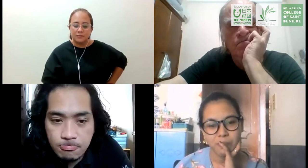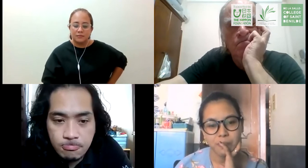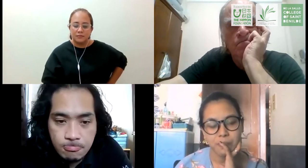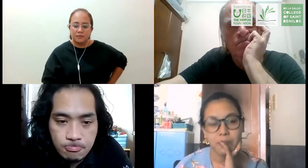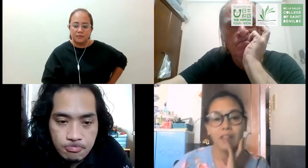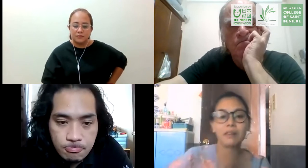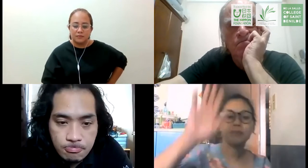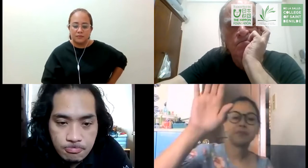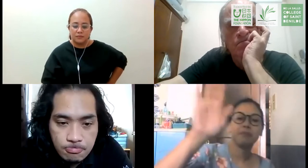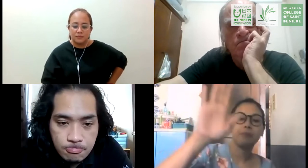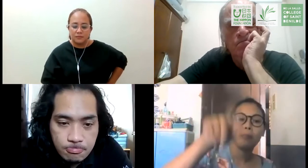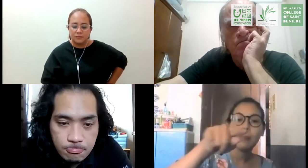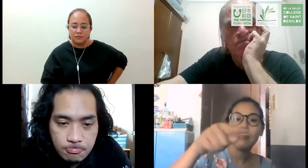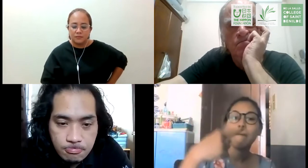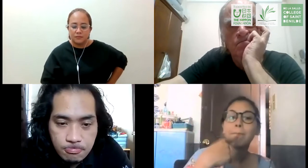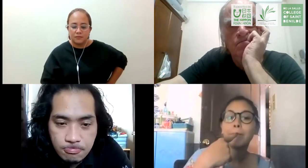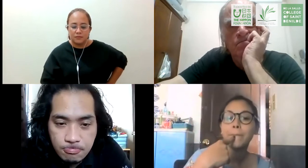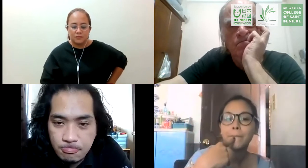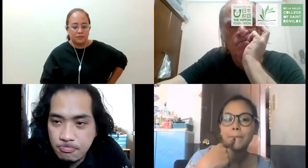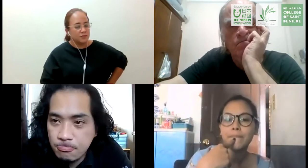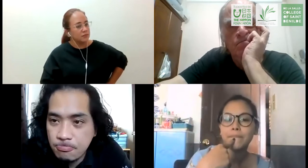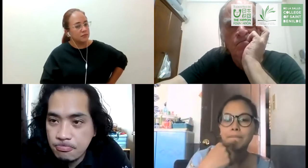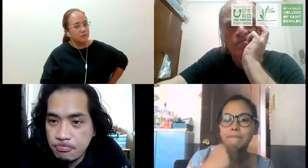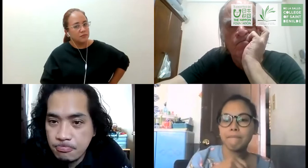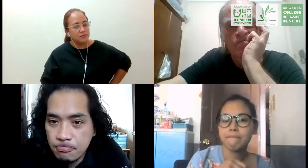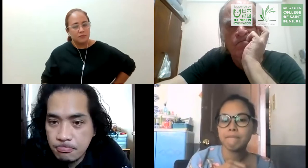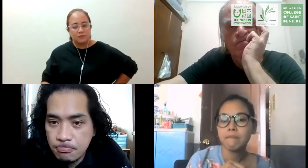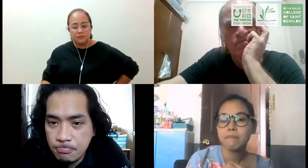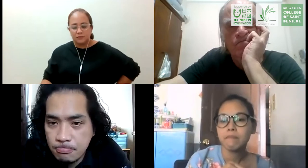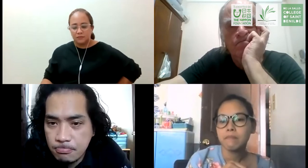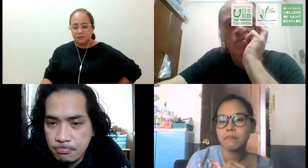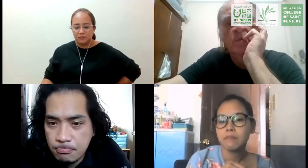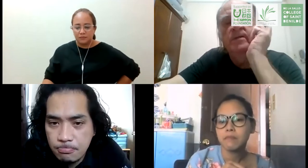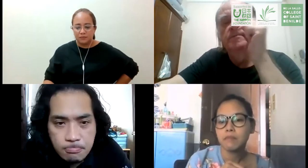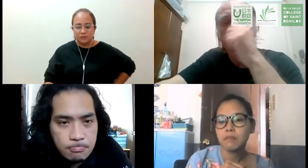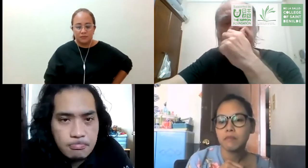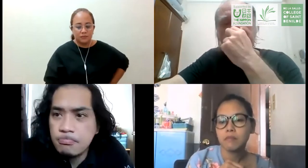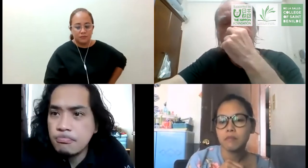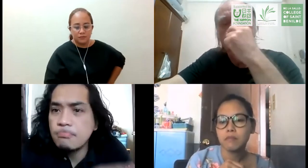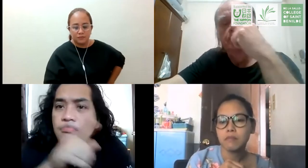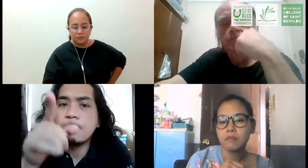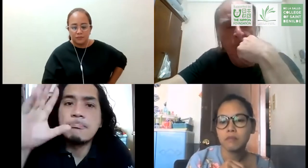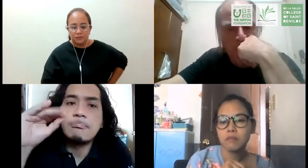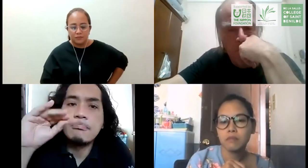point. So once we have that, we would be able to document it properly. It's just a learning